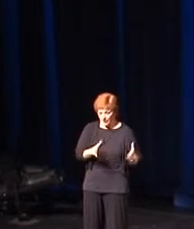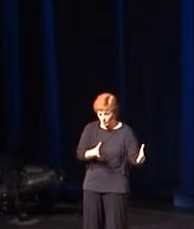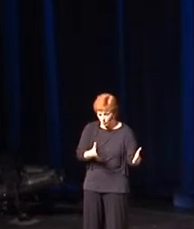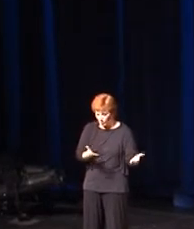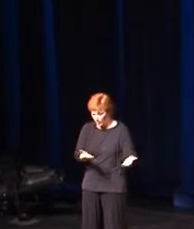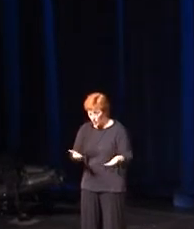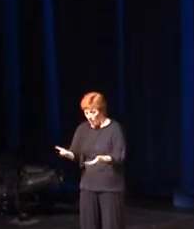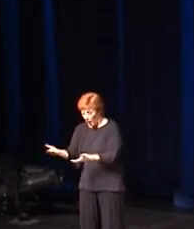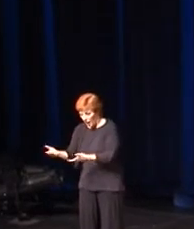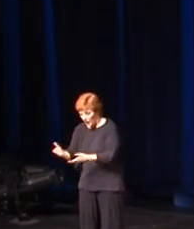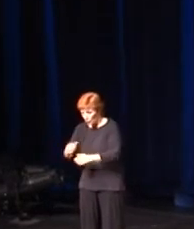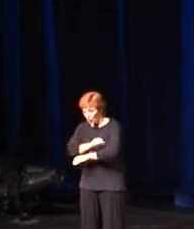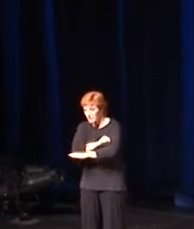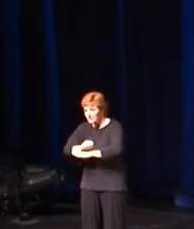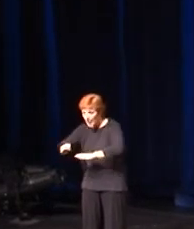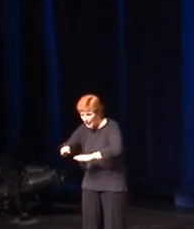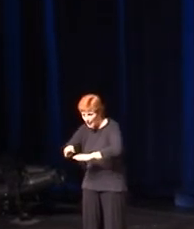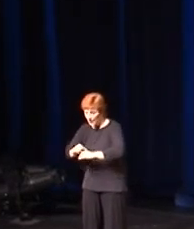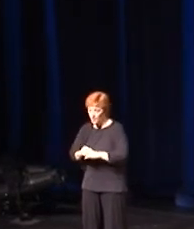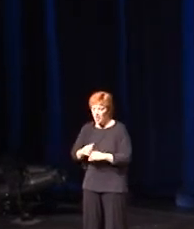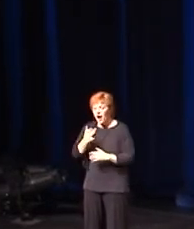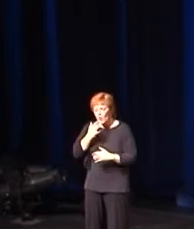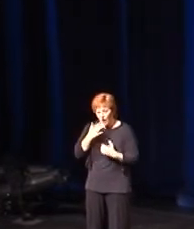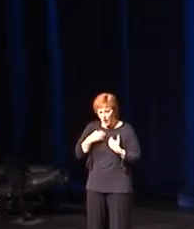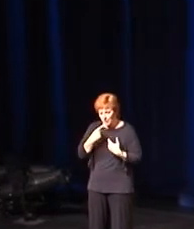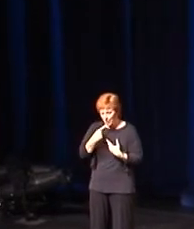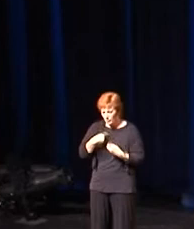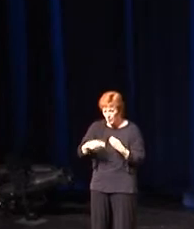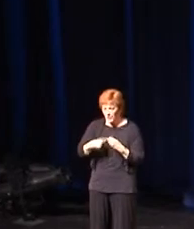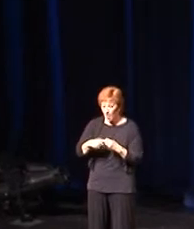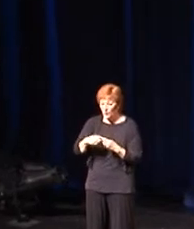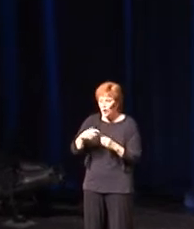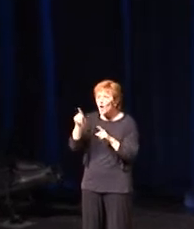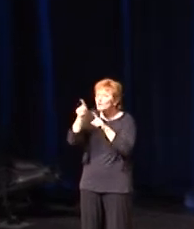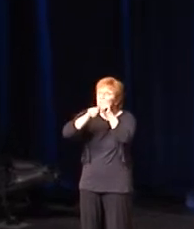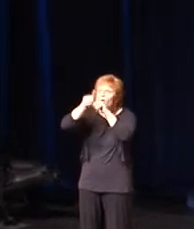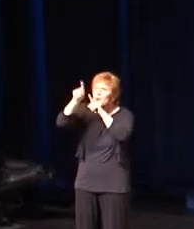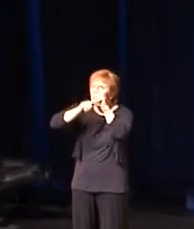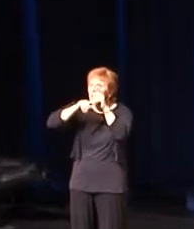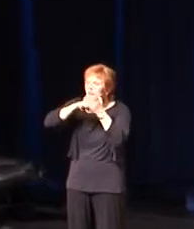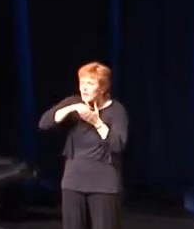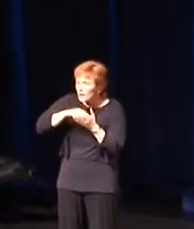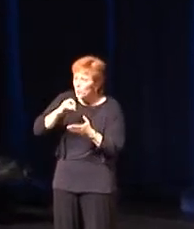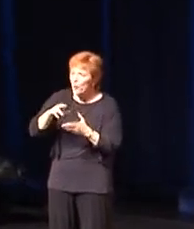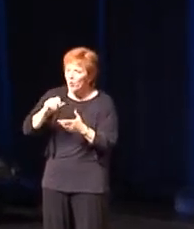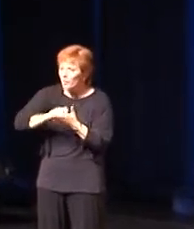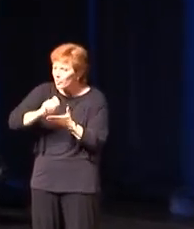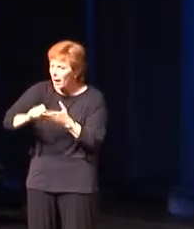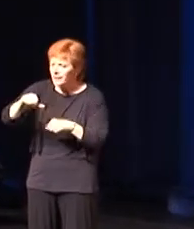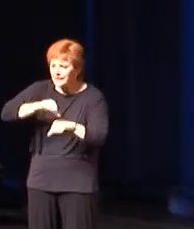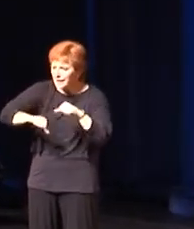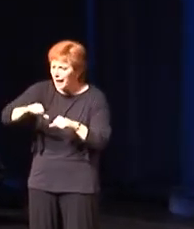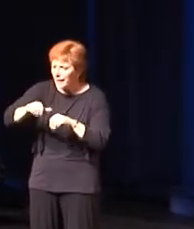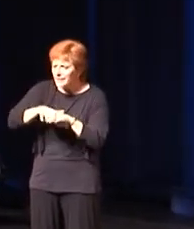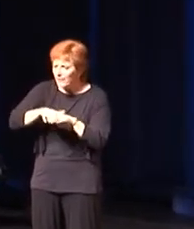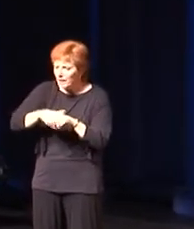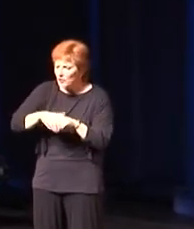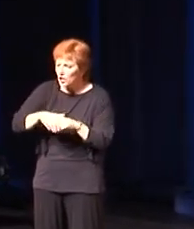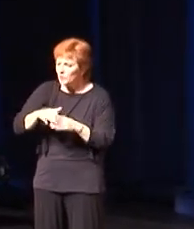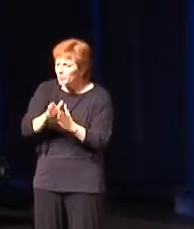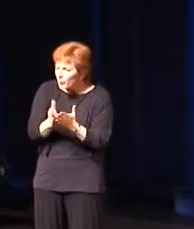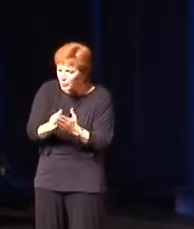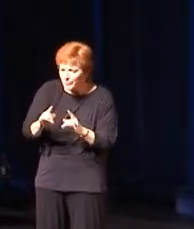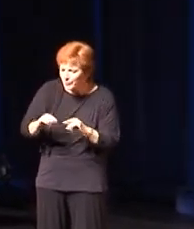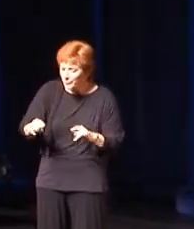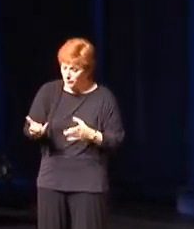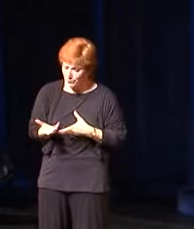minute. You know, I'd much rather have him tell me about astronomy, or he likes to write science fiction. You know,